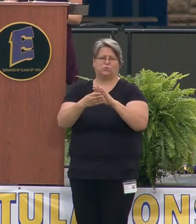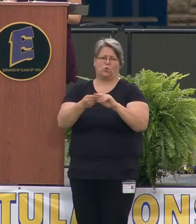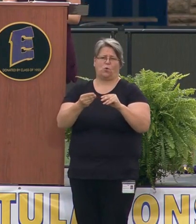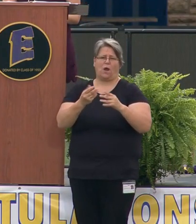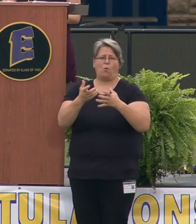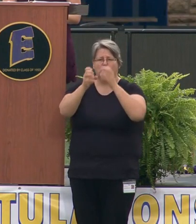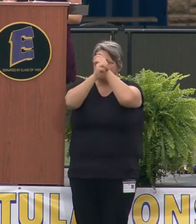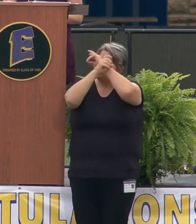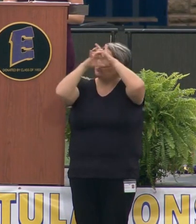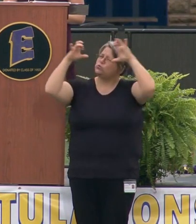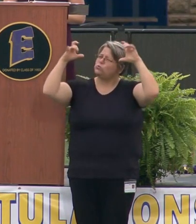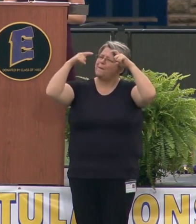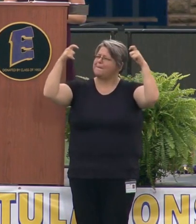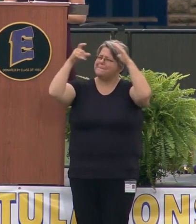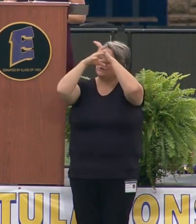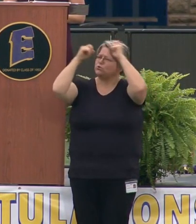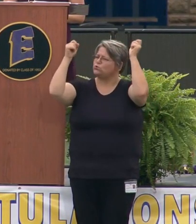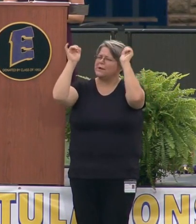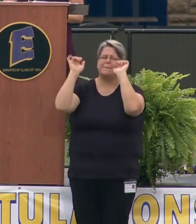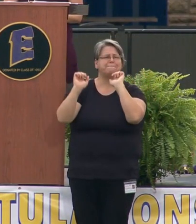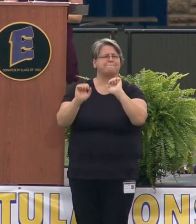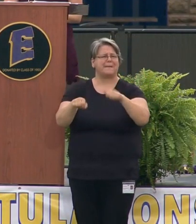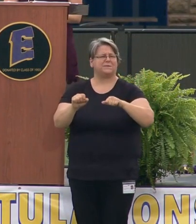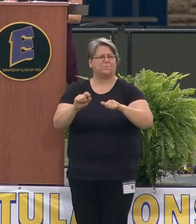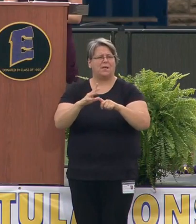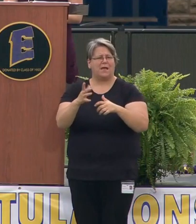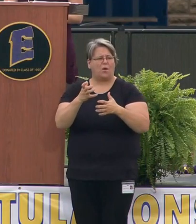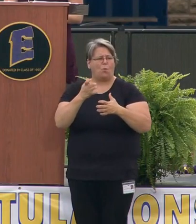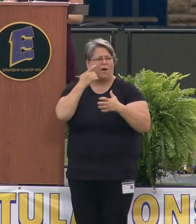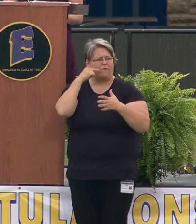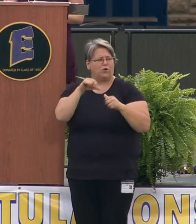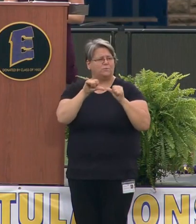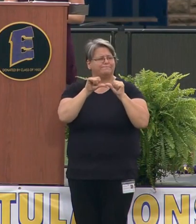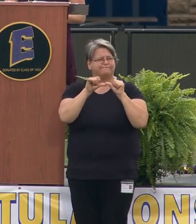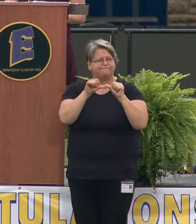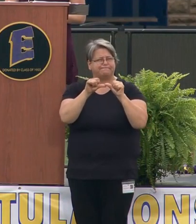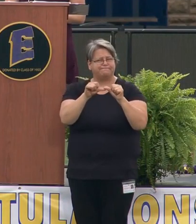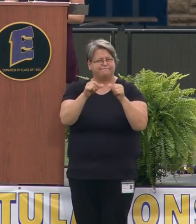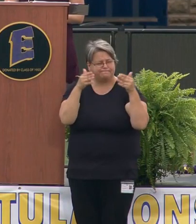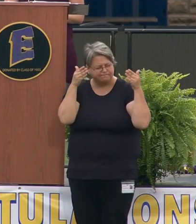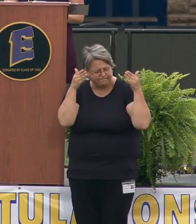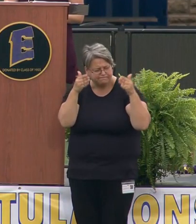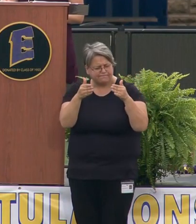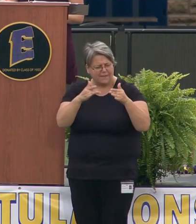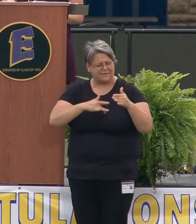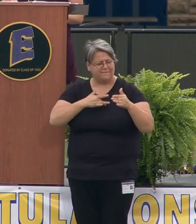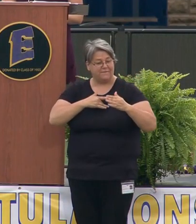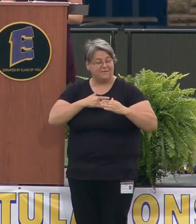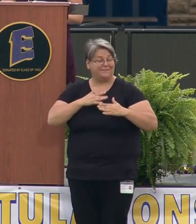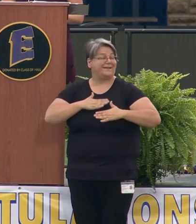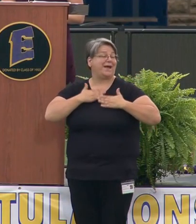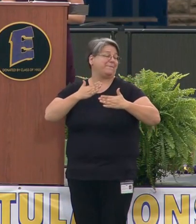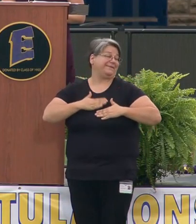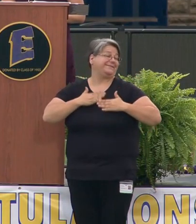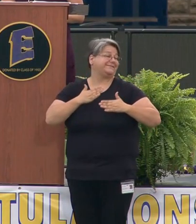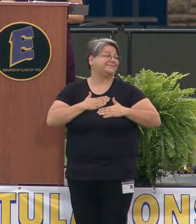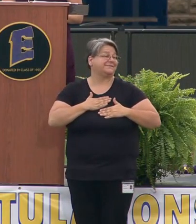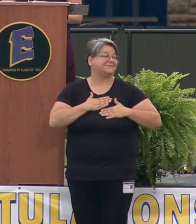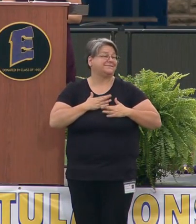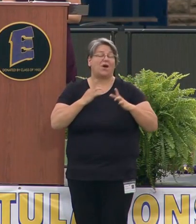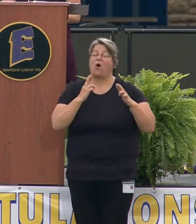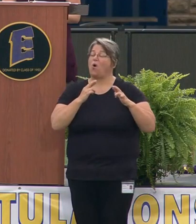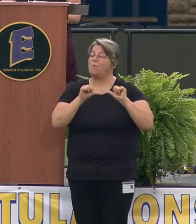dream the biggest dreams imaginable, and I want you to constantly commit to feeling joy. I hope you